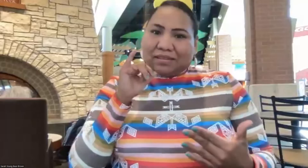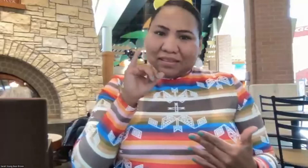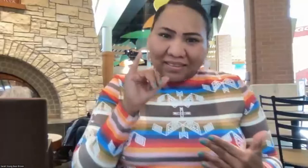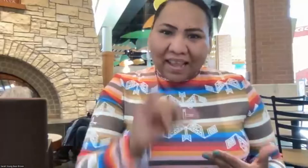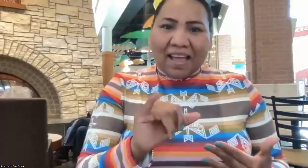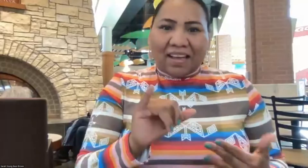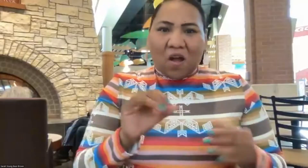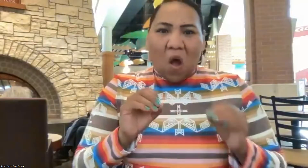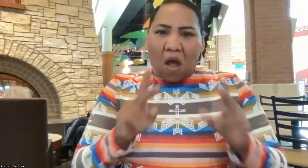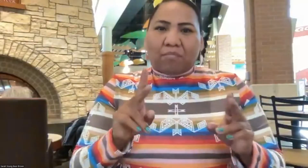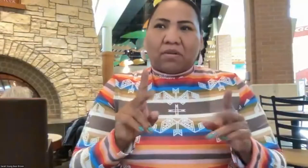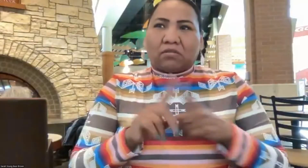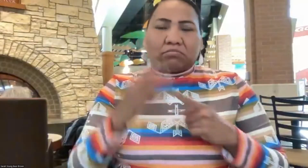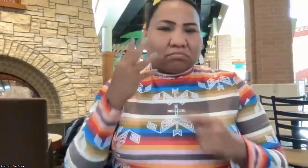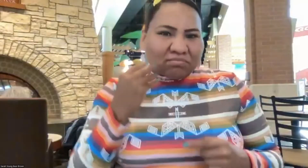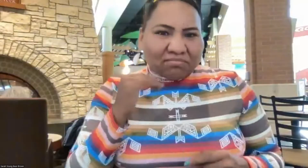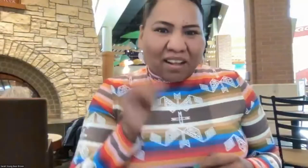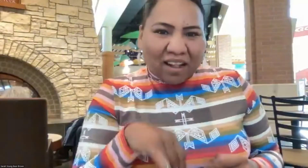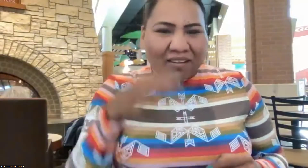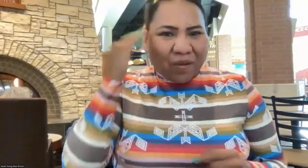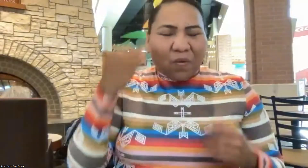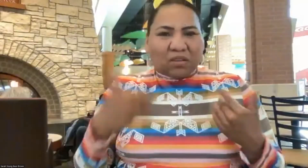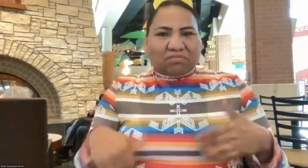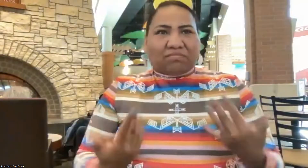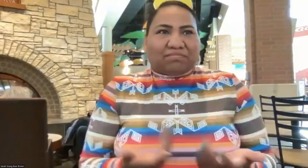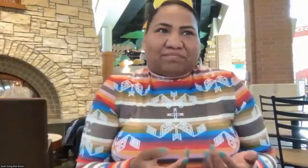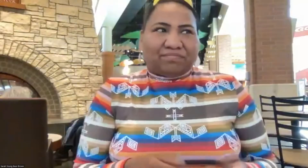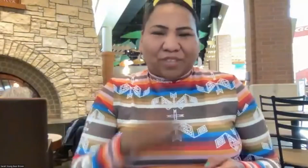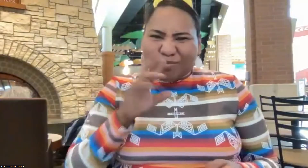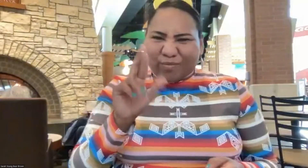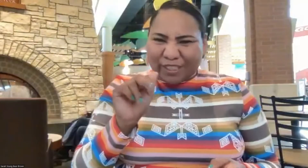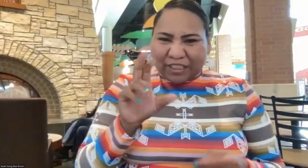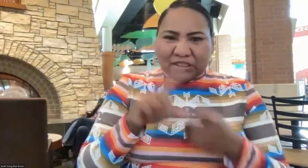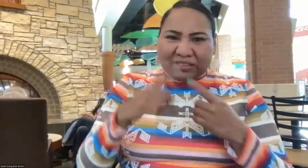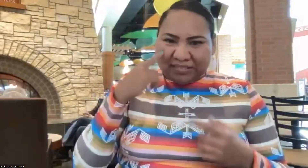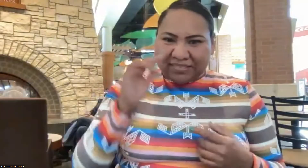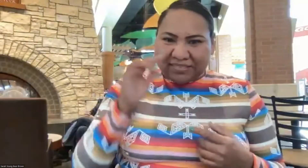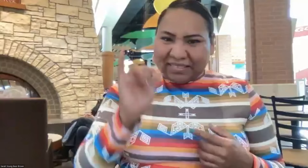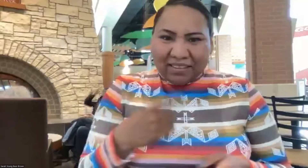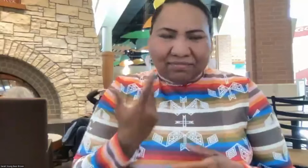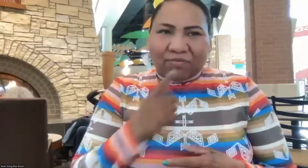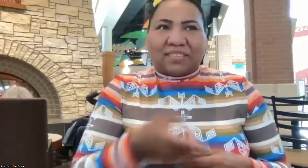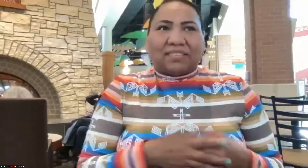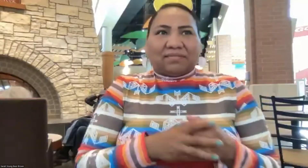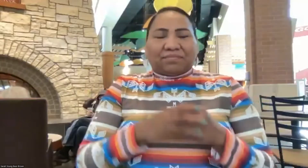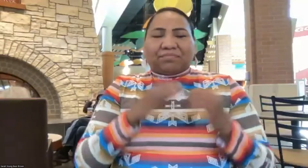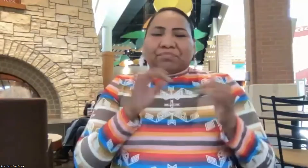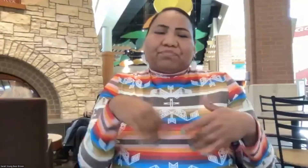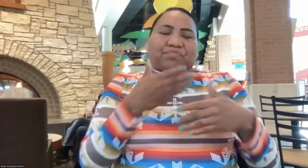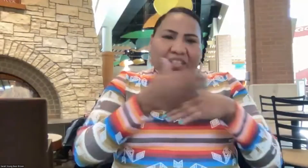But I'm grateful that my family, that my mother took that opportunity to help me make that transition to young womanhood